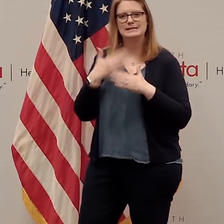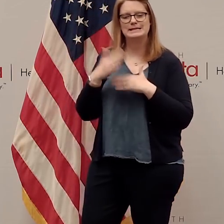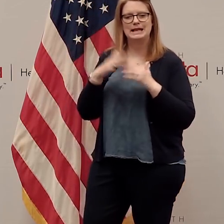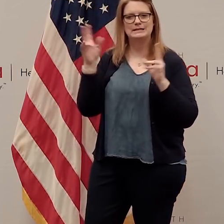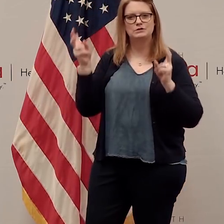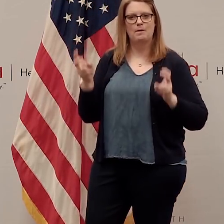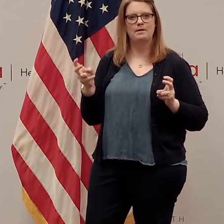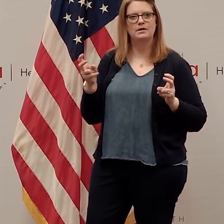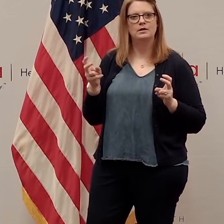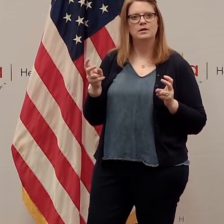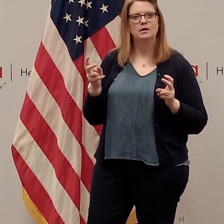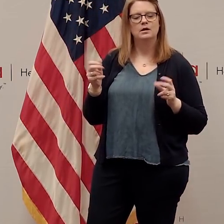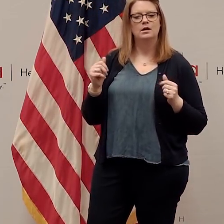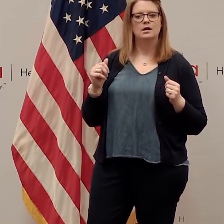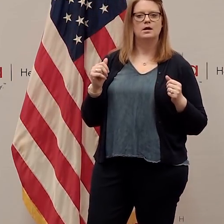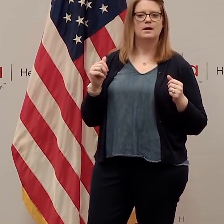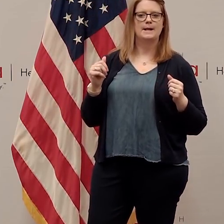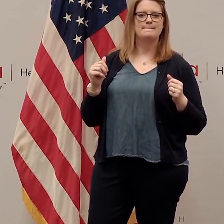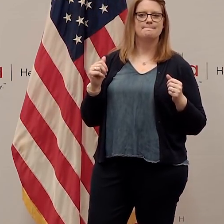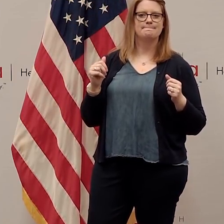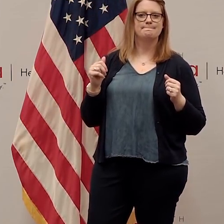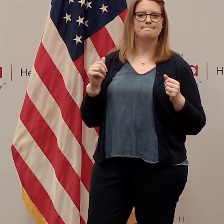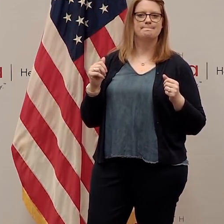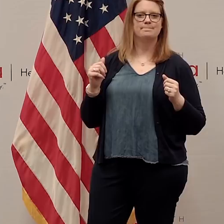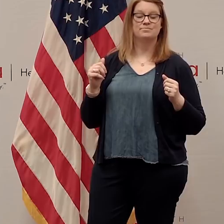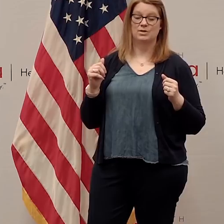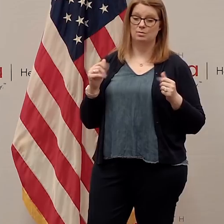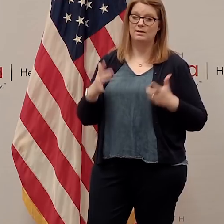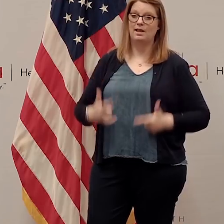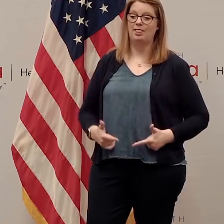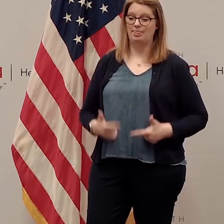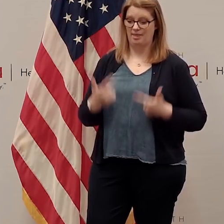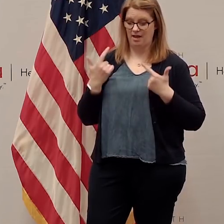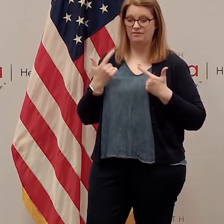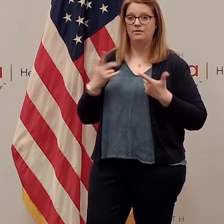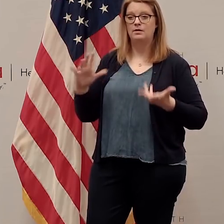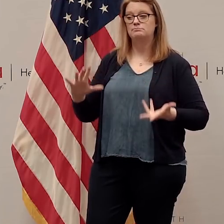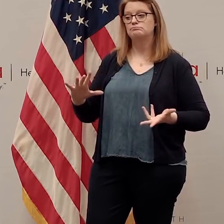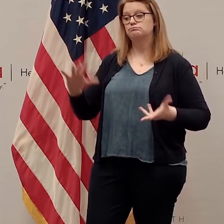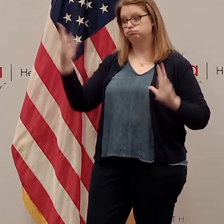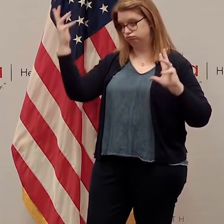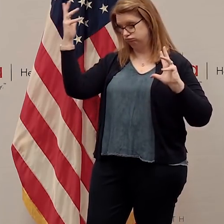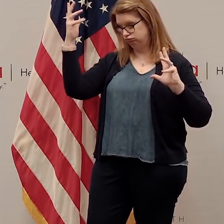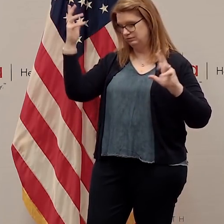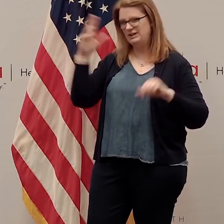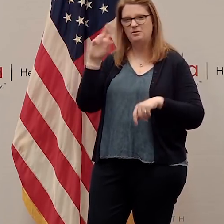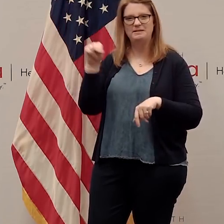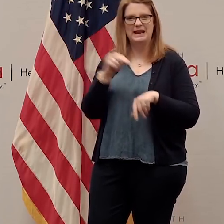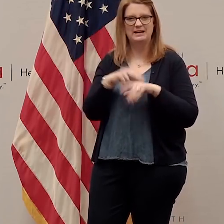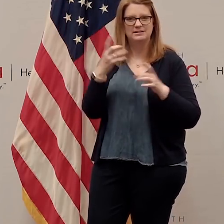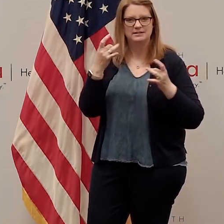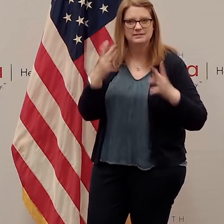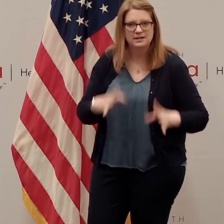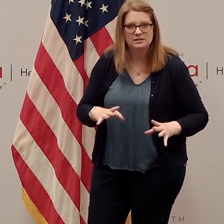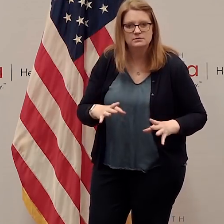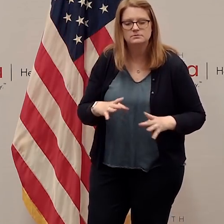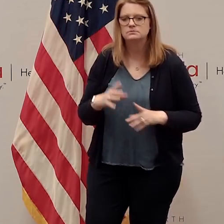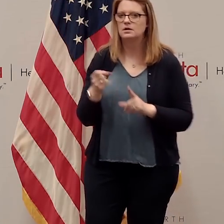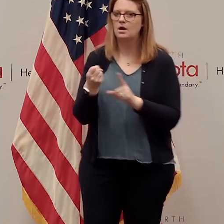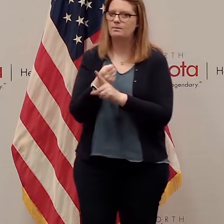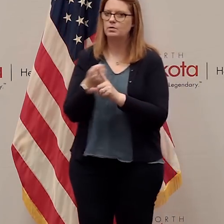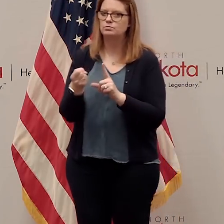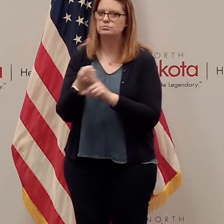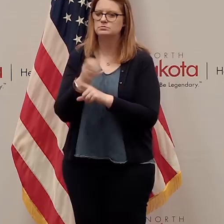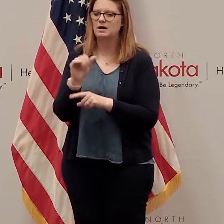day, we know that when life is disrupted by natural disasters, it's shown that incidents of abuse can